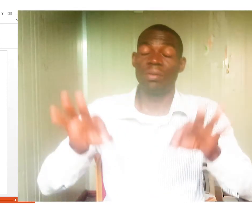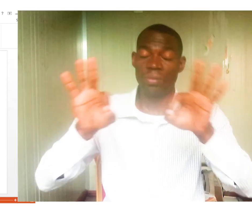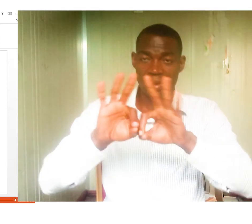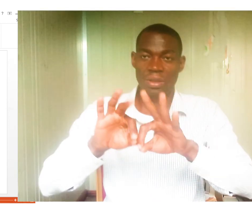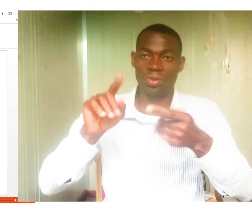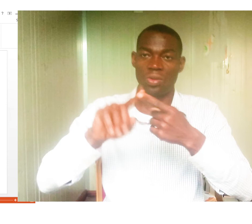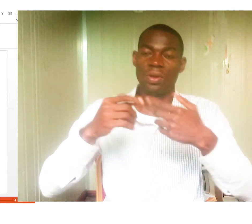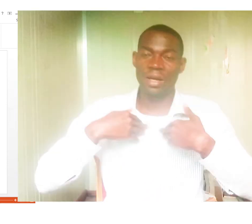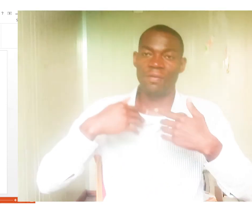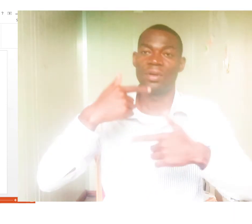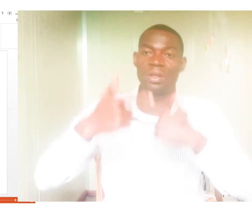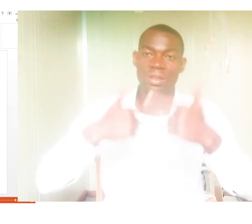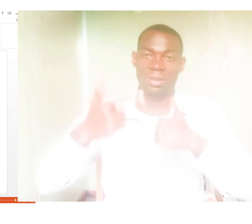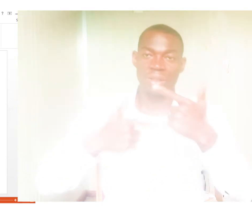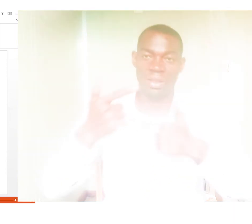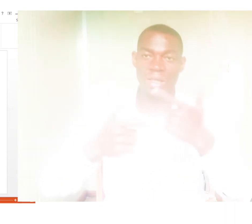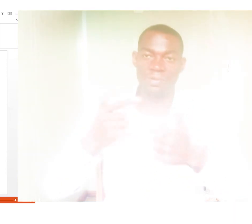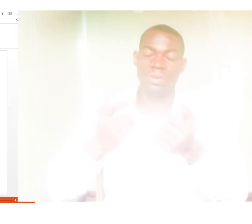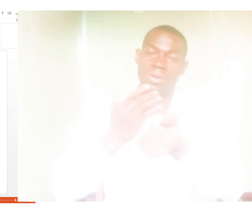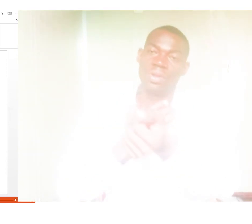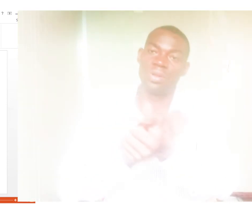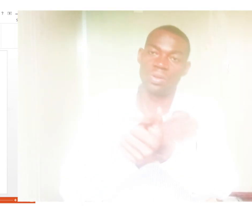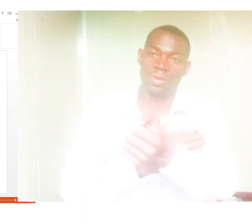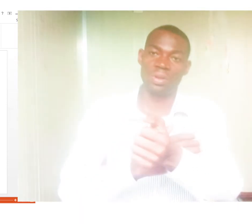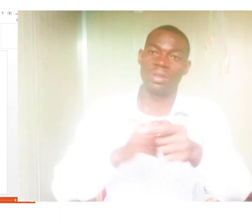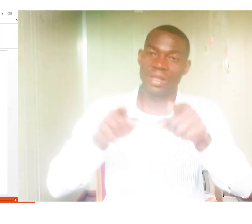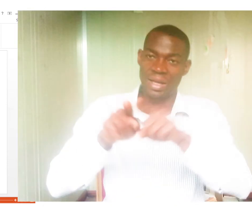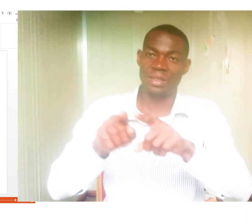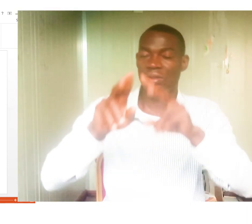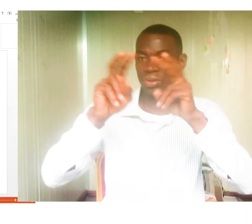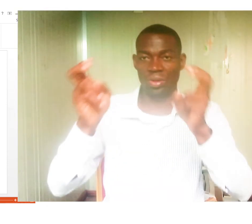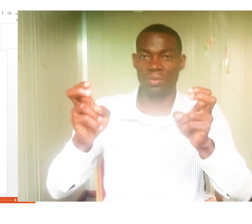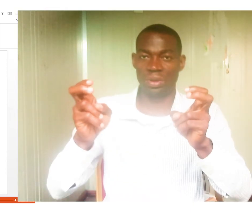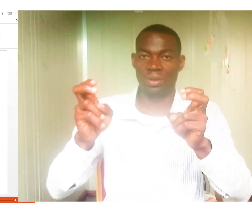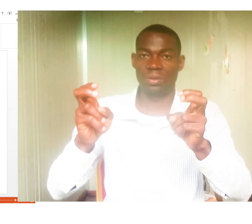colleges. We all know that education is a key